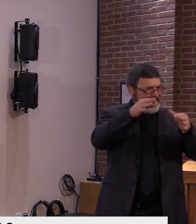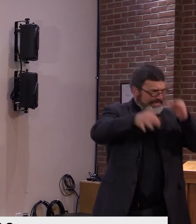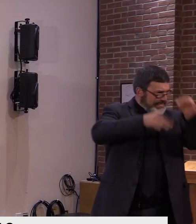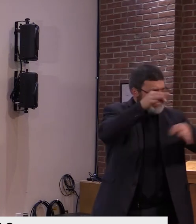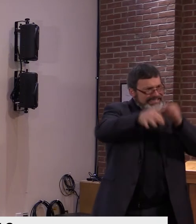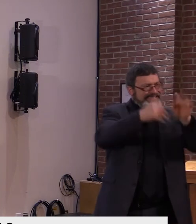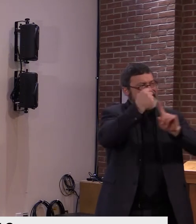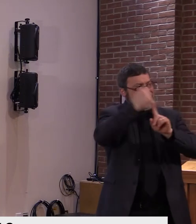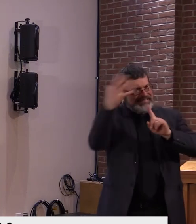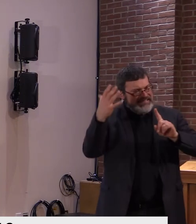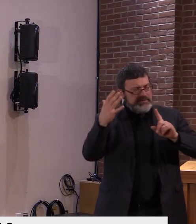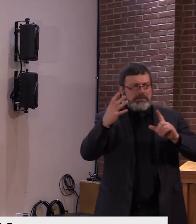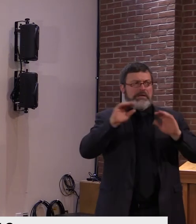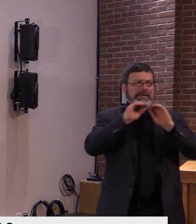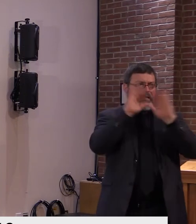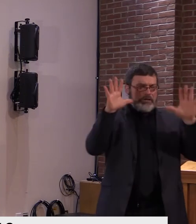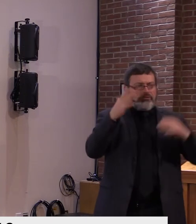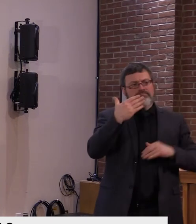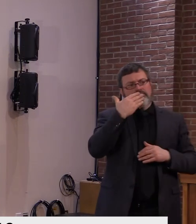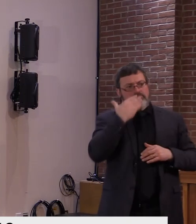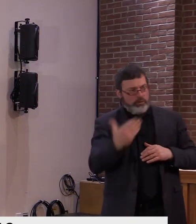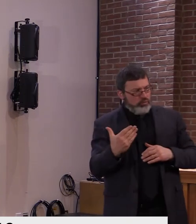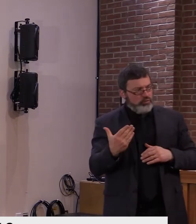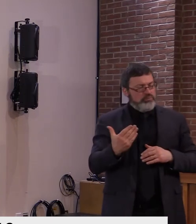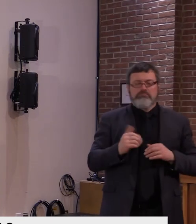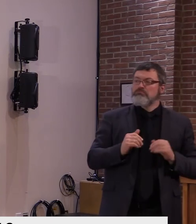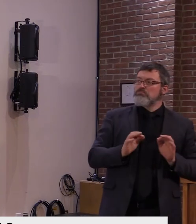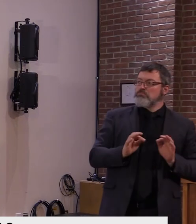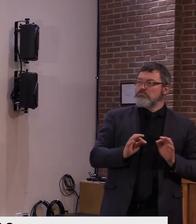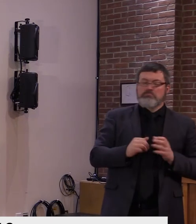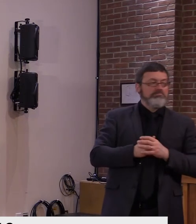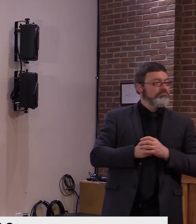knowledge in the system about what goes on downstream